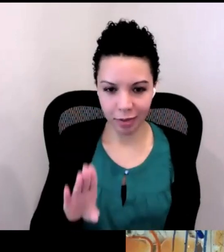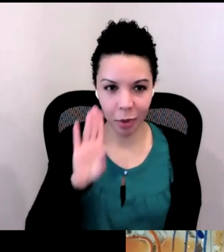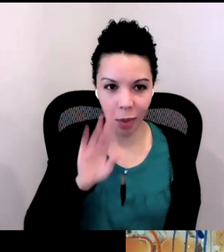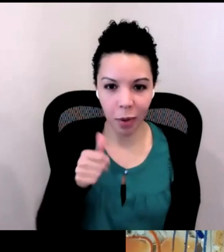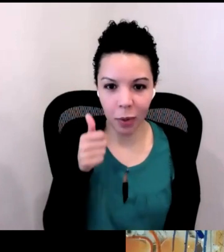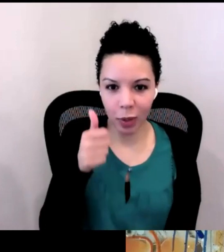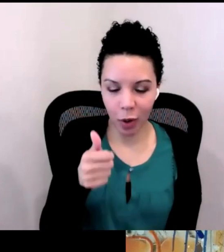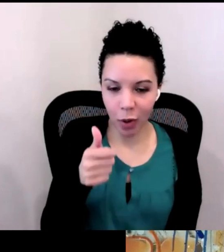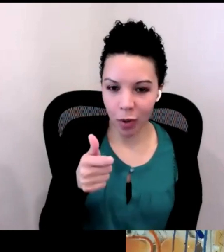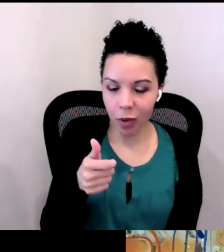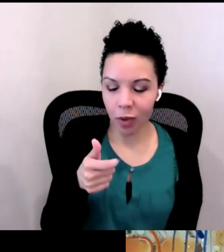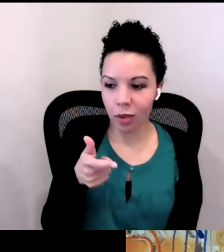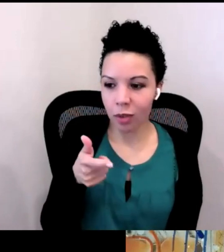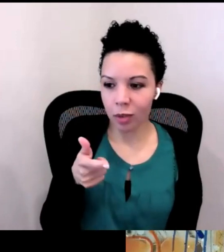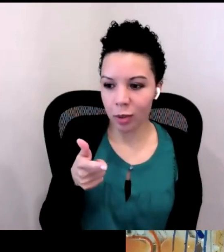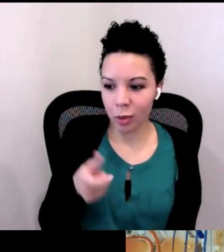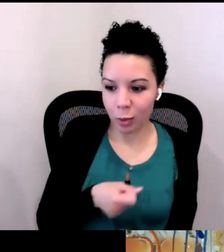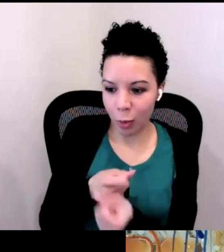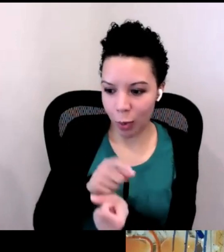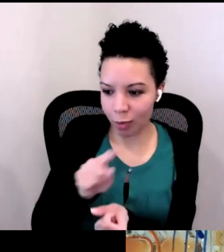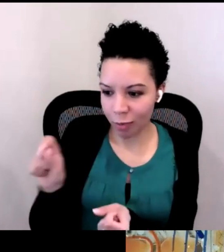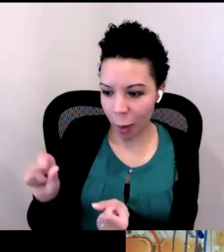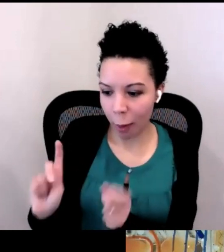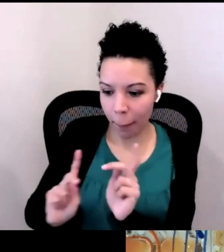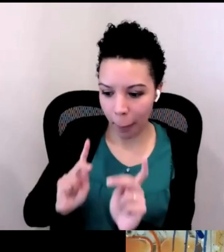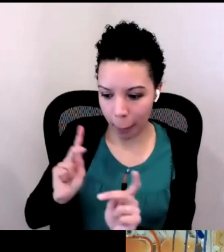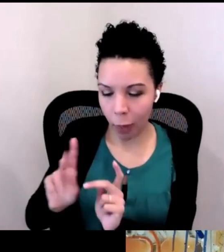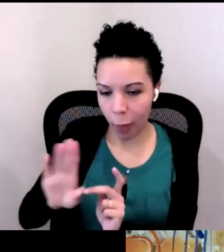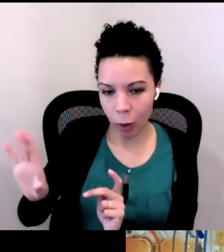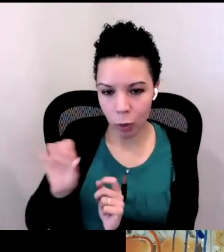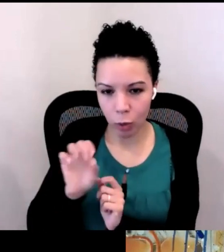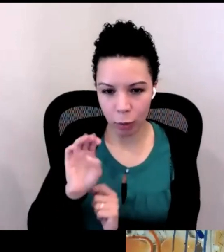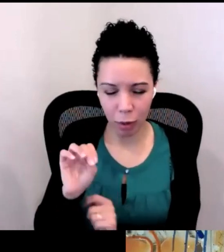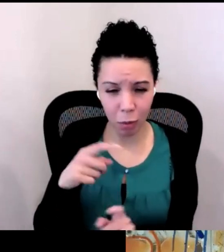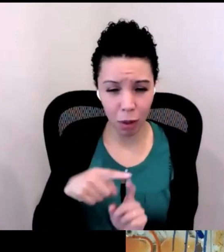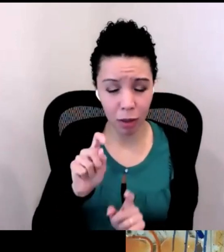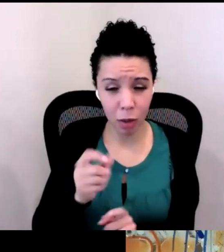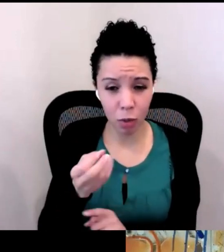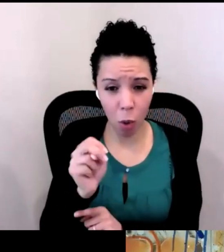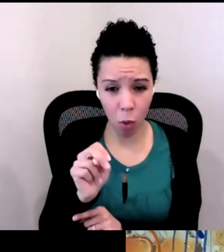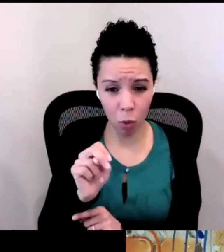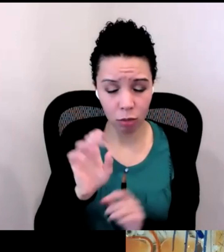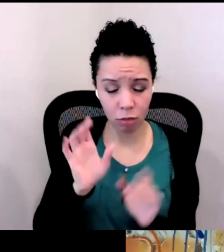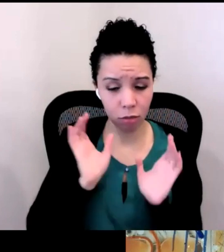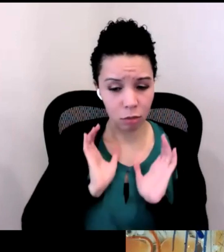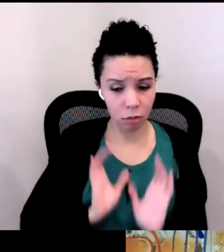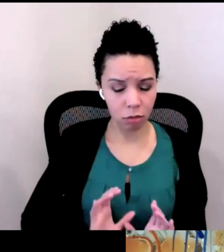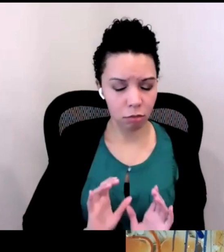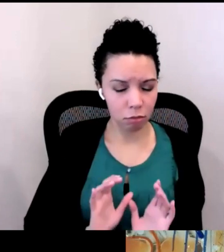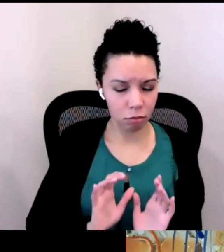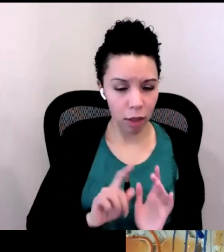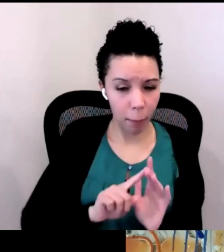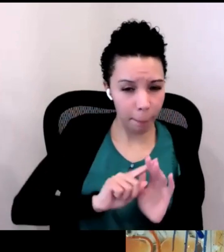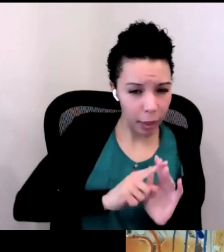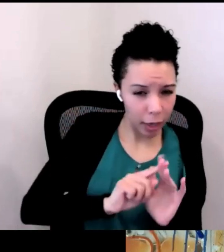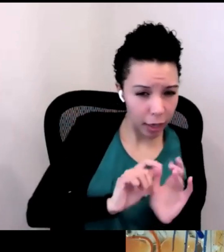other people's, but you needed your own customers. So Right. how did you do it at the start? How are you even doing it now? How